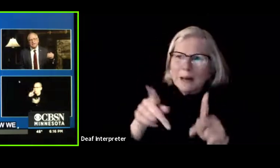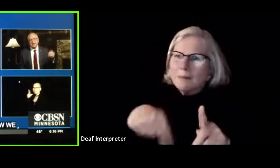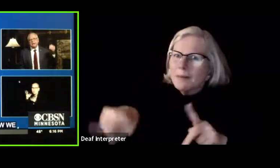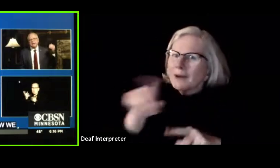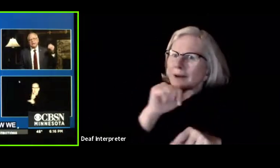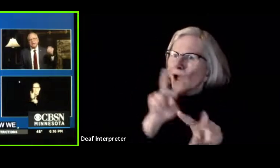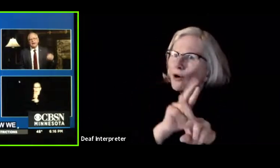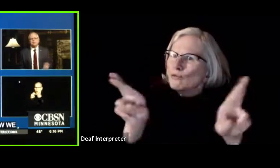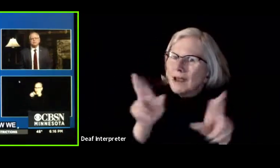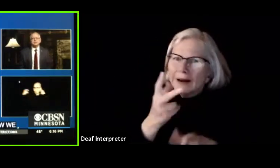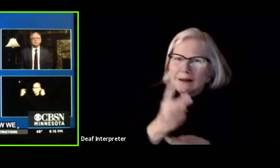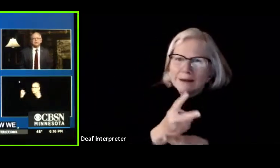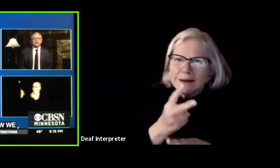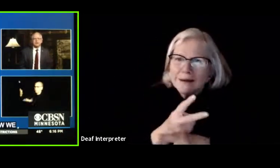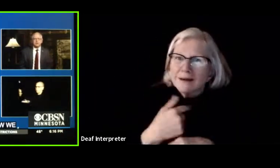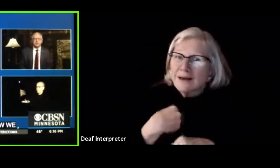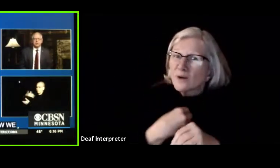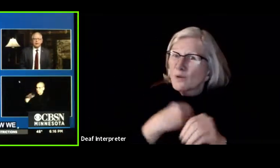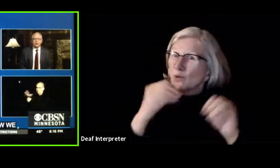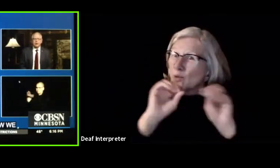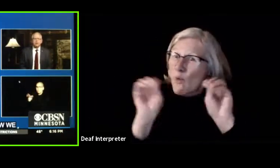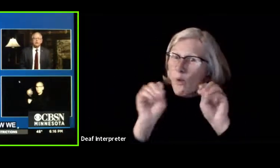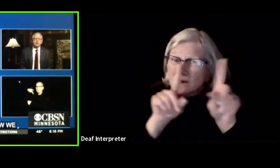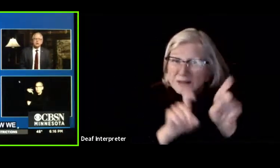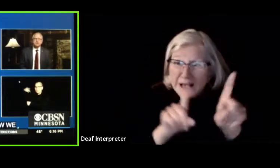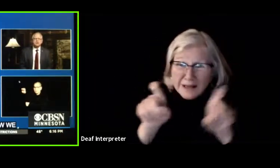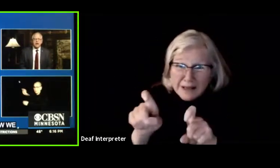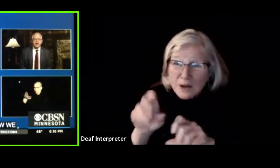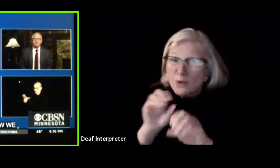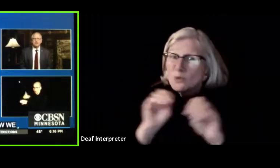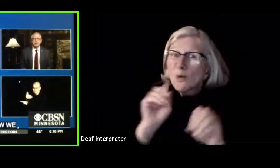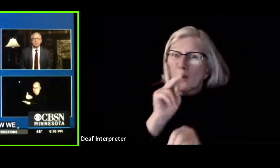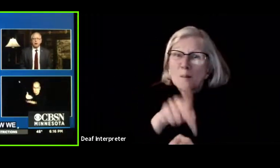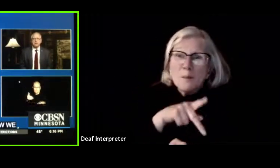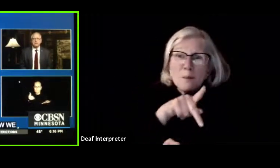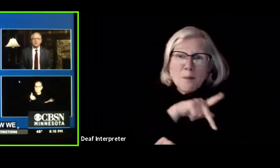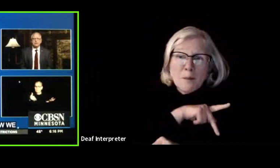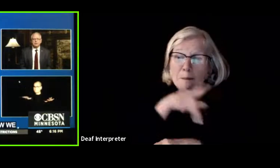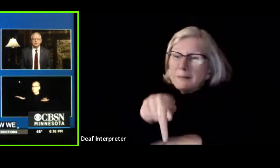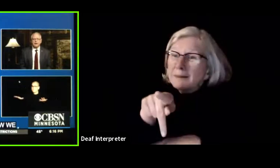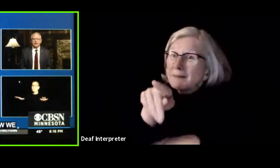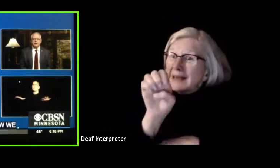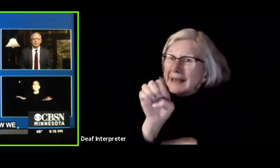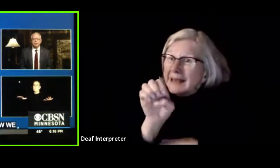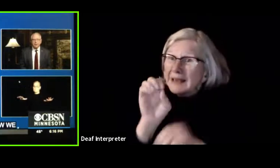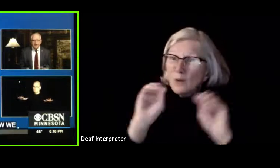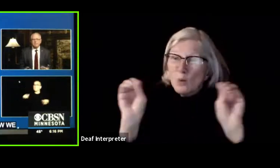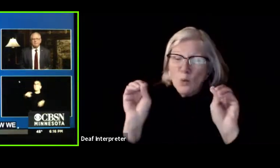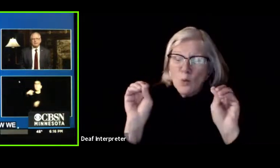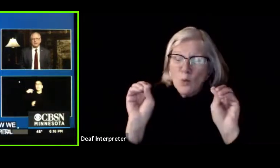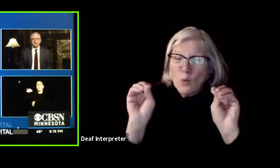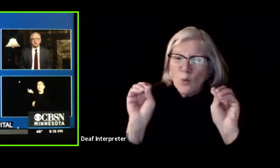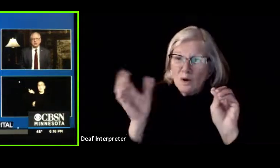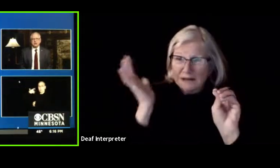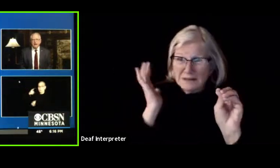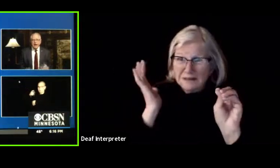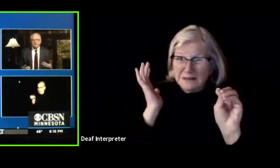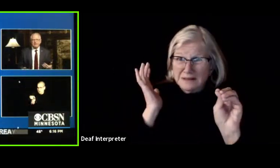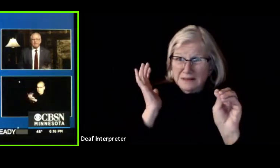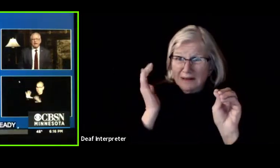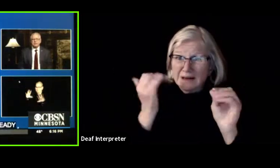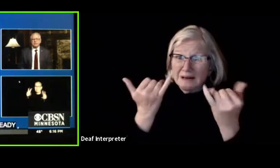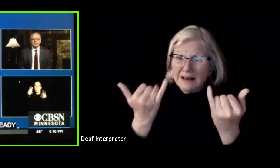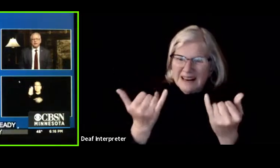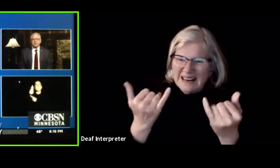testing and we did not have personal protective equipment. We used the time that you bought us to build that up. We have those things. We have